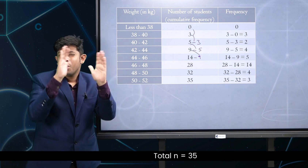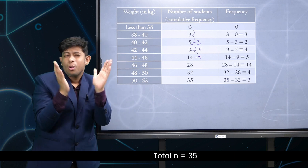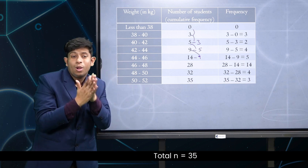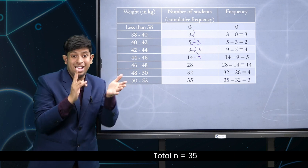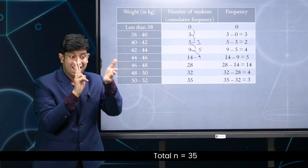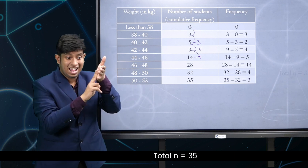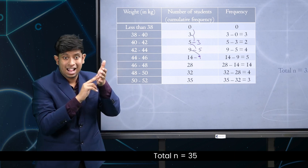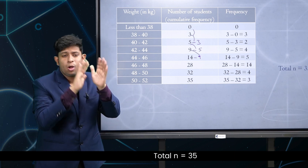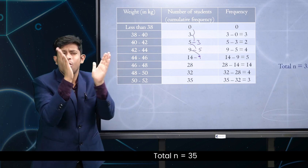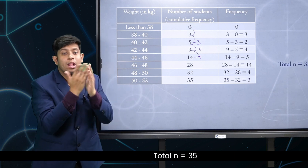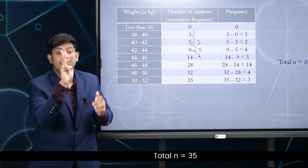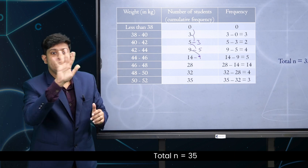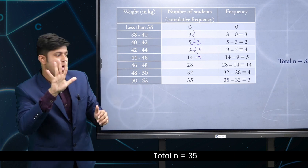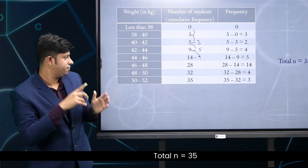Total n is equal to 35.